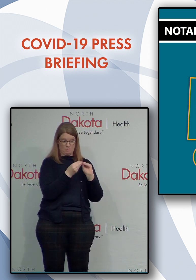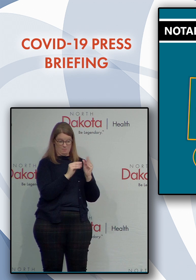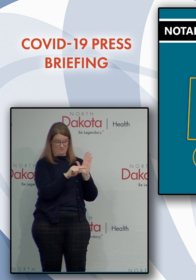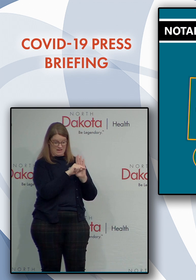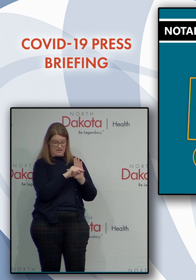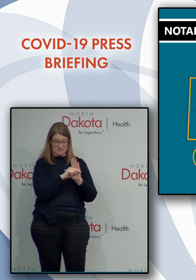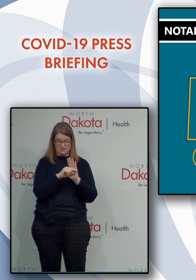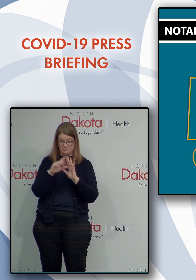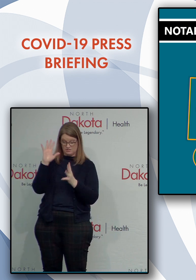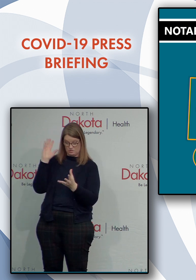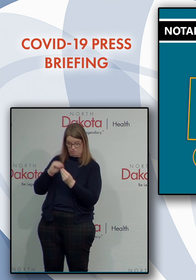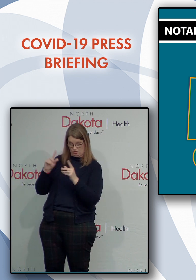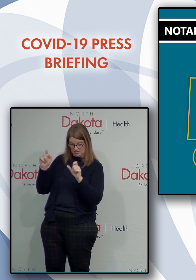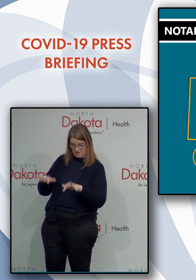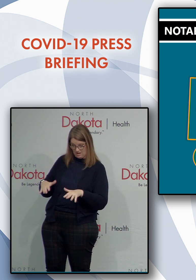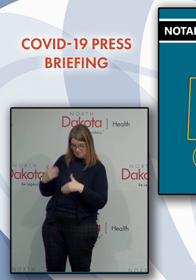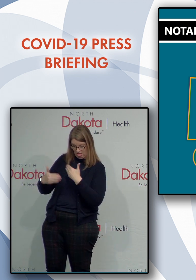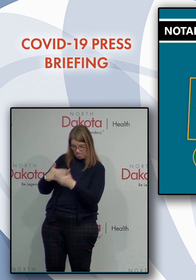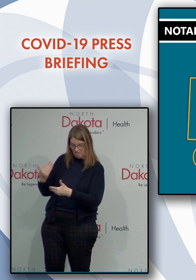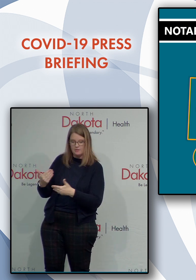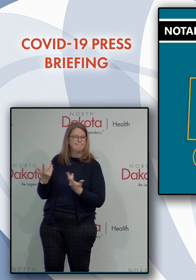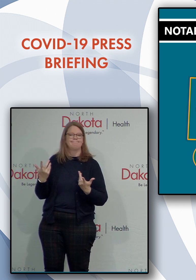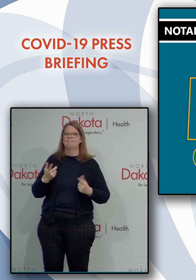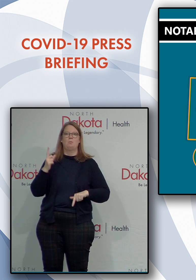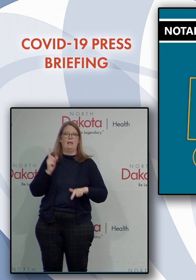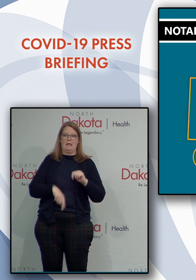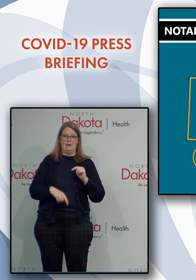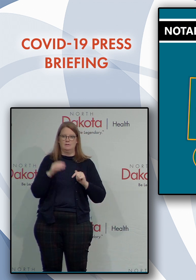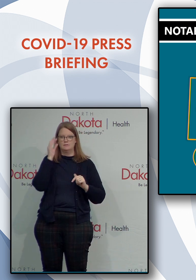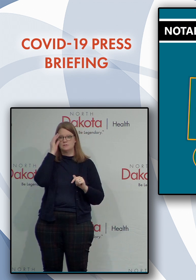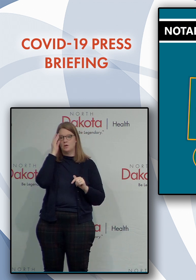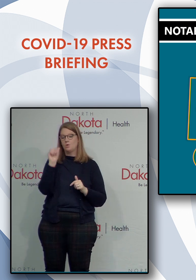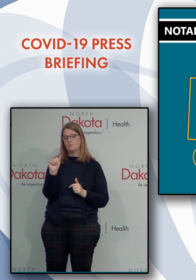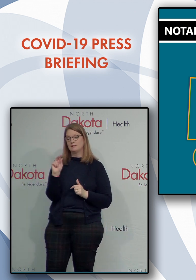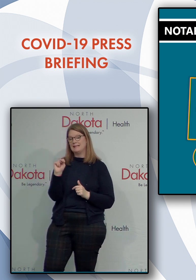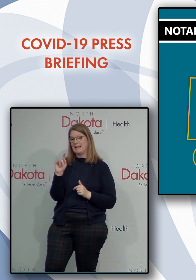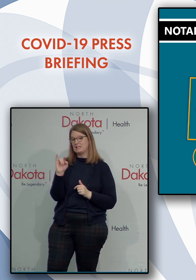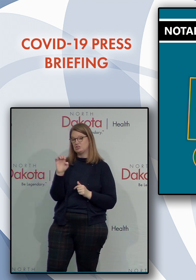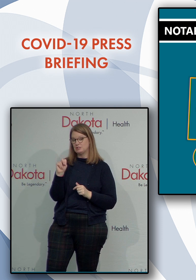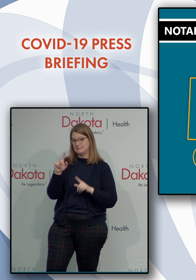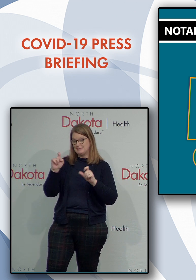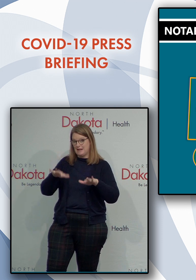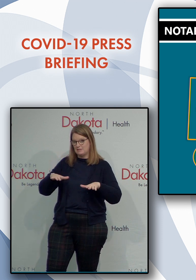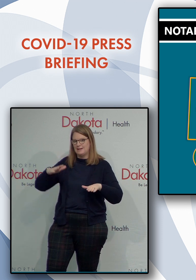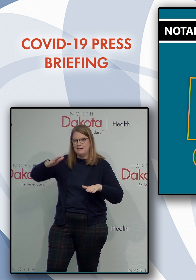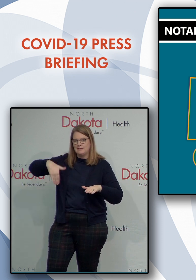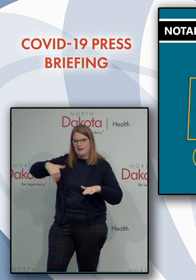tests completed, so we can't yet report a positivity rate on the antigen tests.